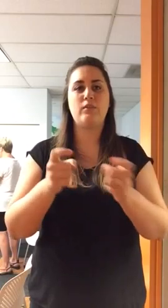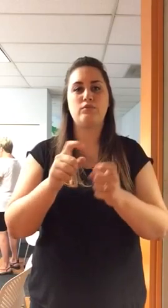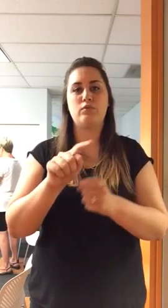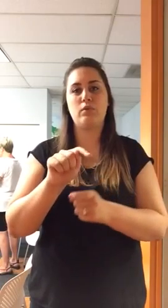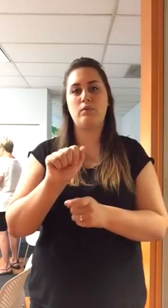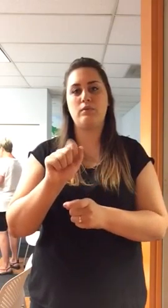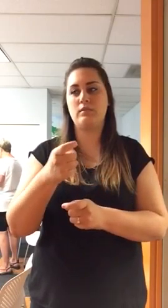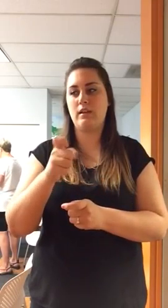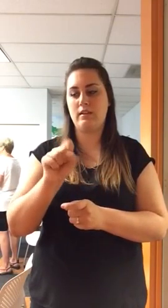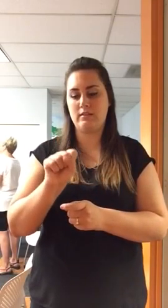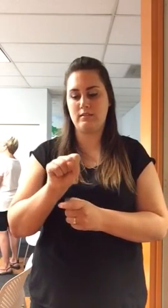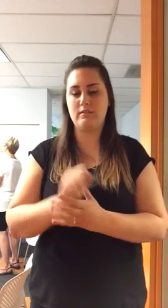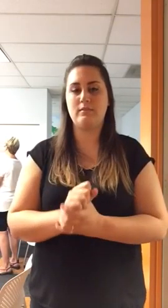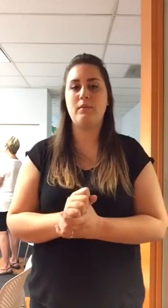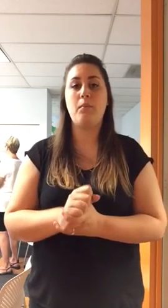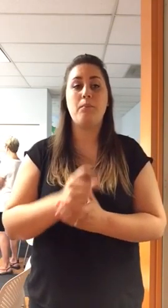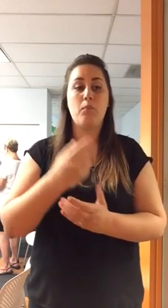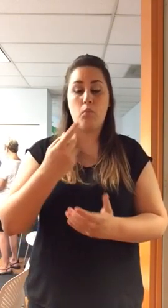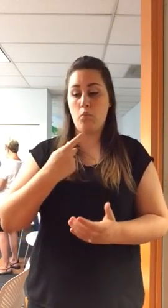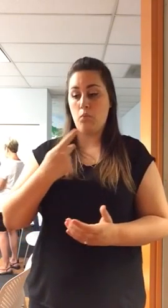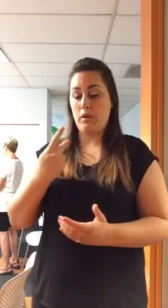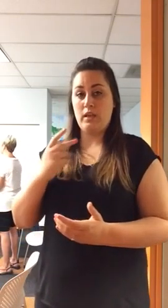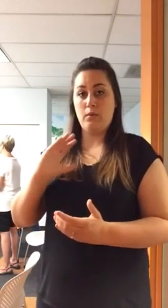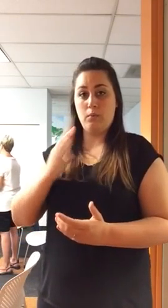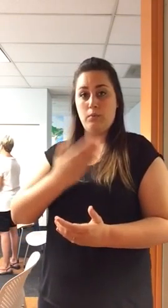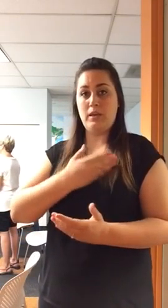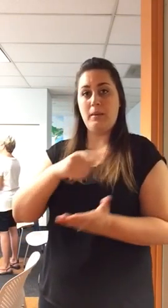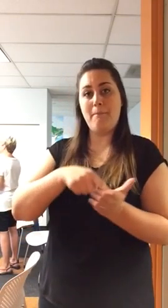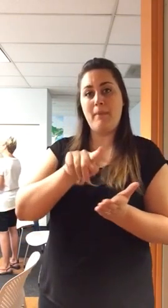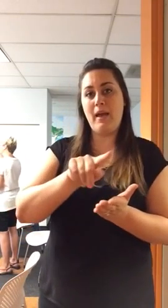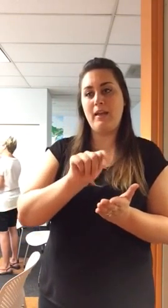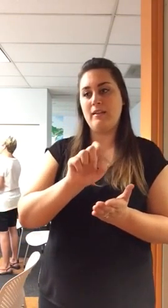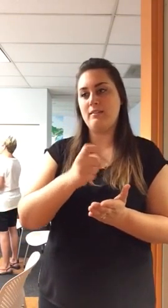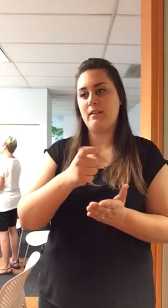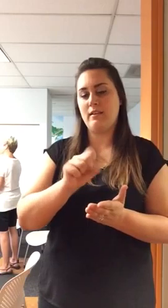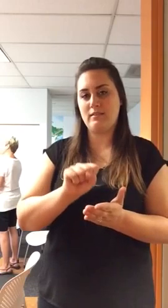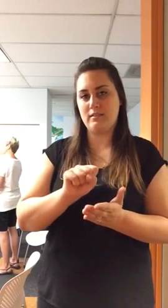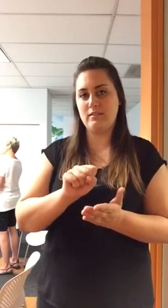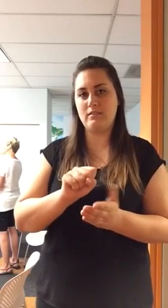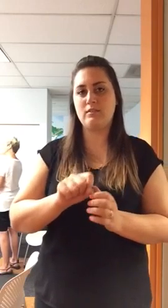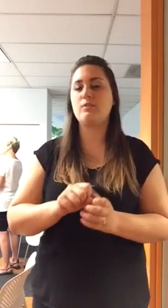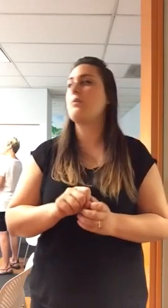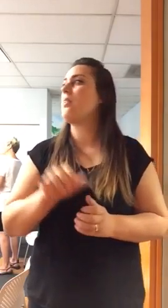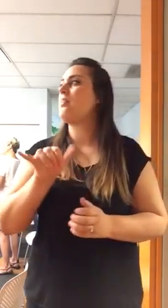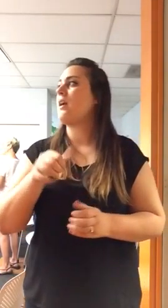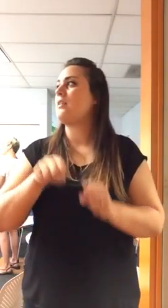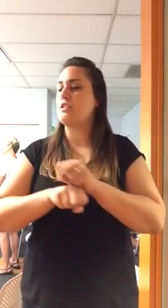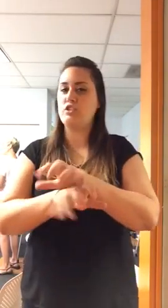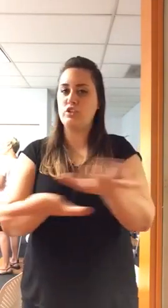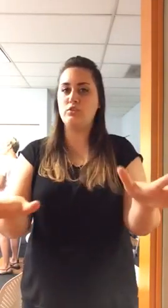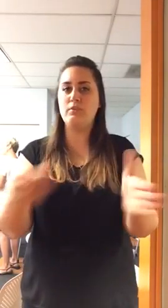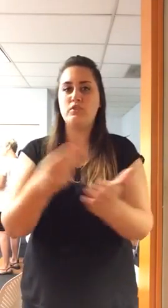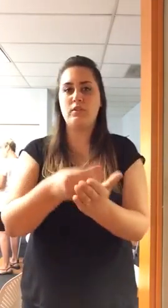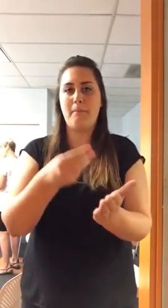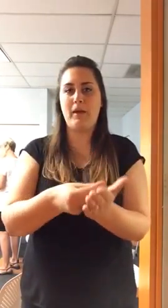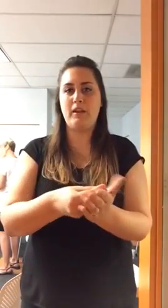pay taxes. So that's a redistribution of resources. That's a redistribution of our money. So we know that the government does